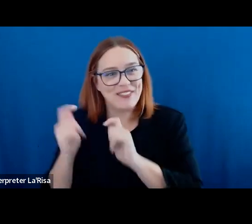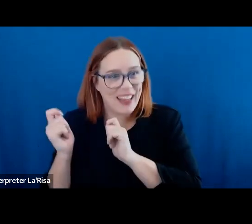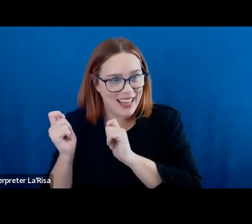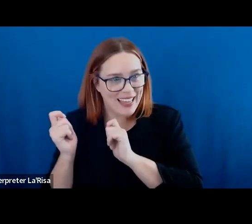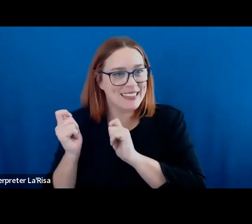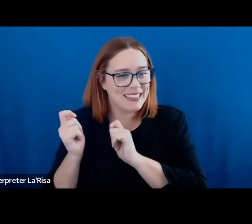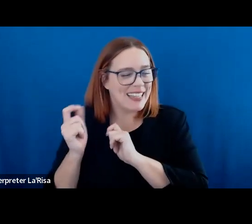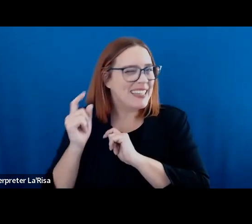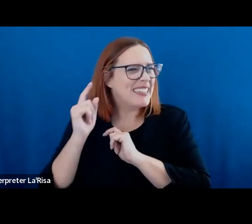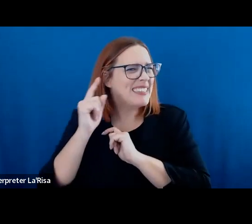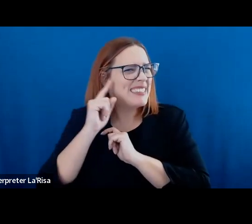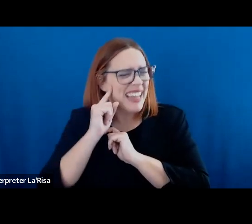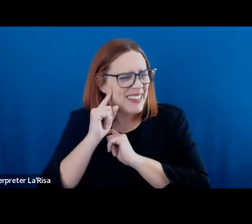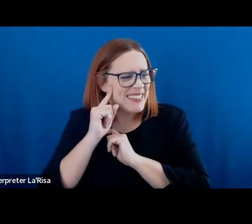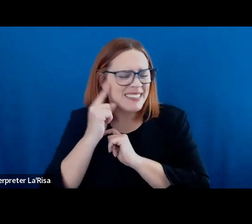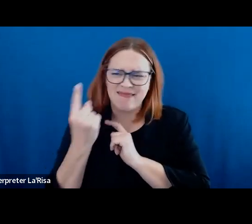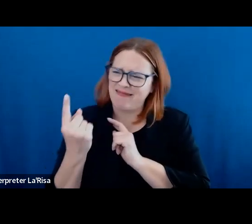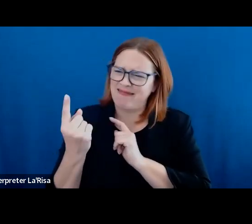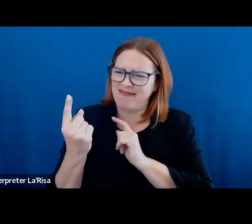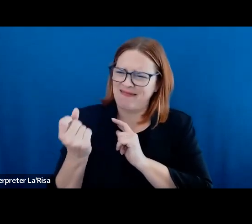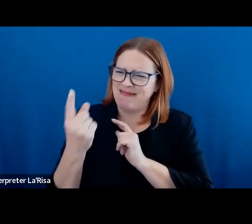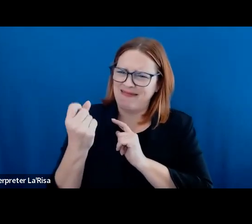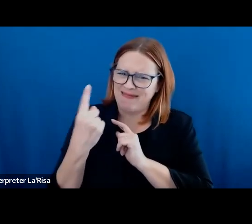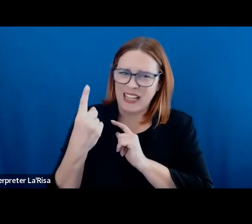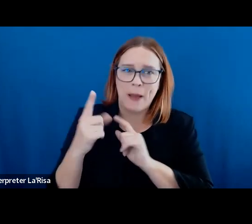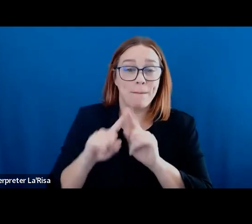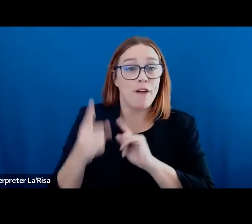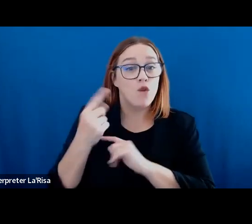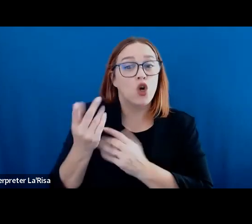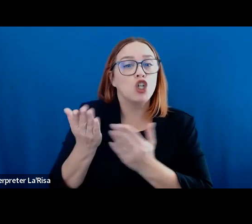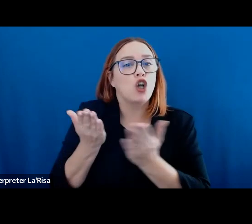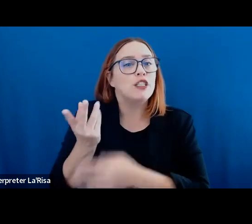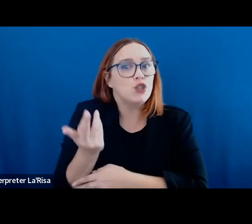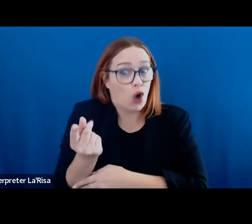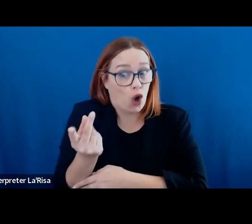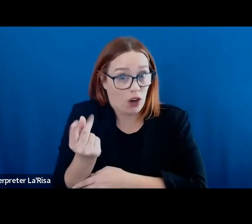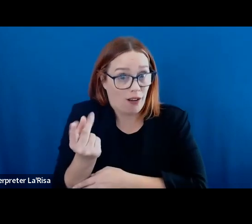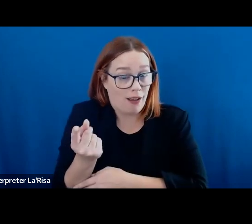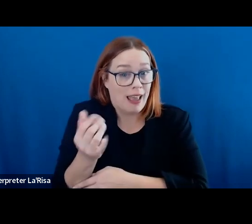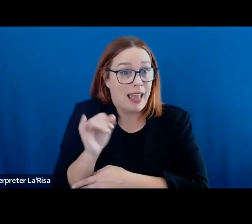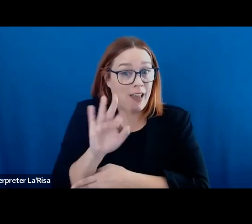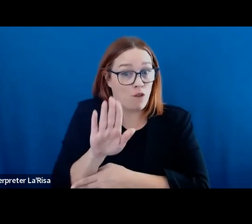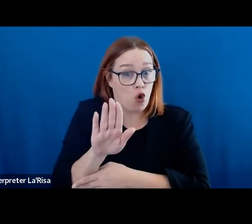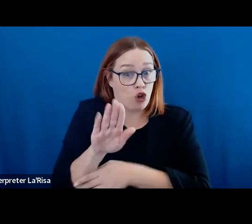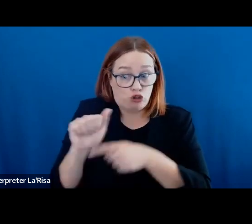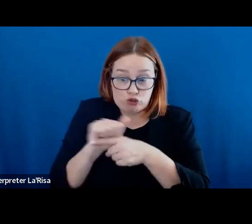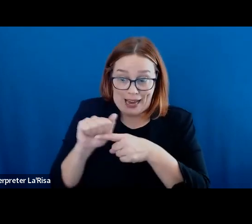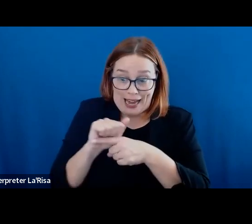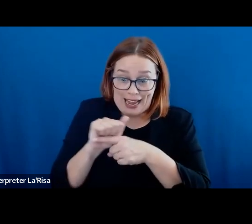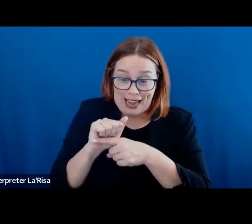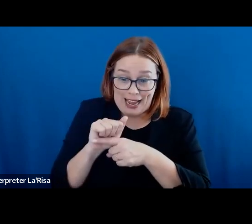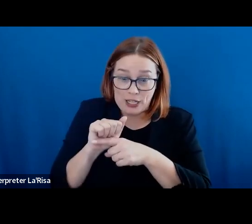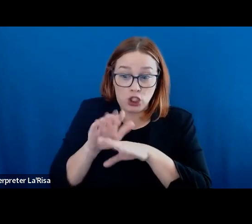but in the service dog world, if you do your training right the first time and you take it slow and you don't try to rush